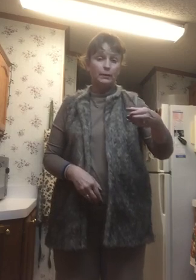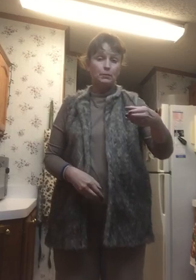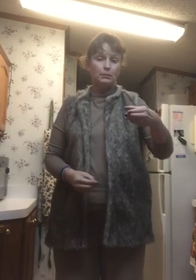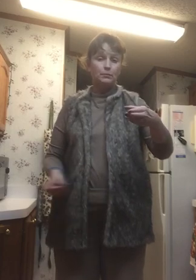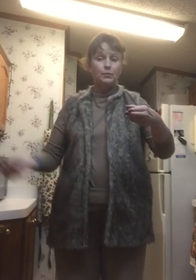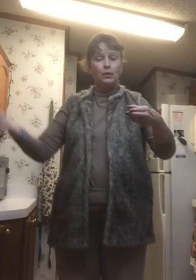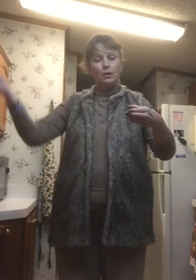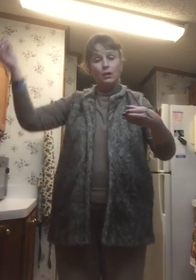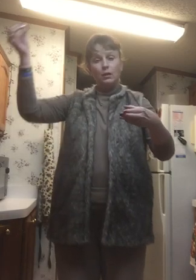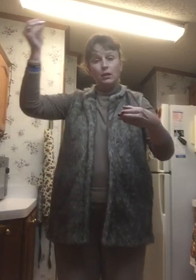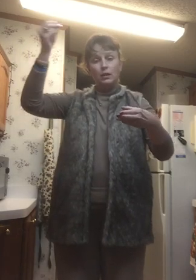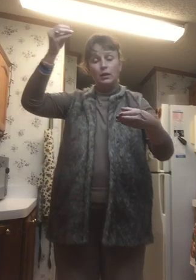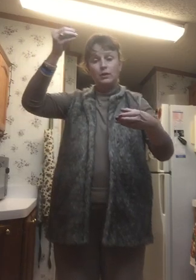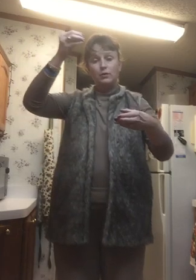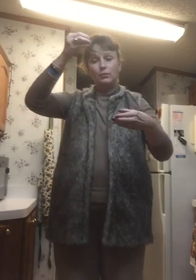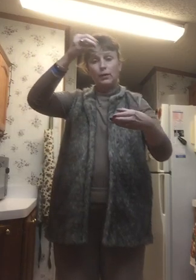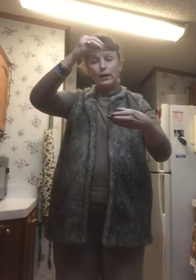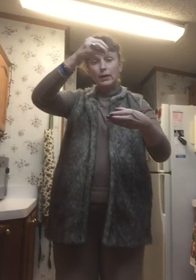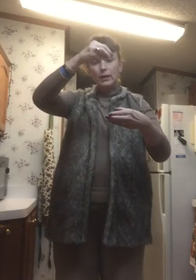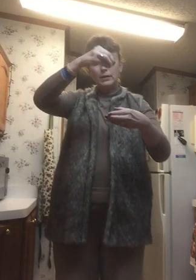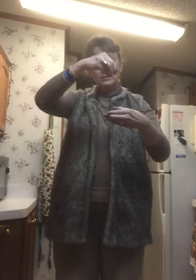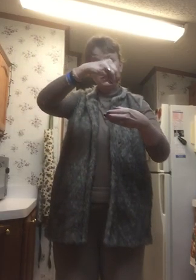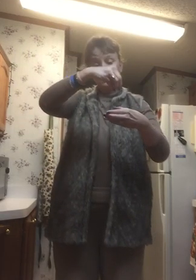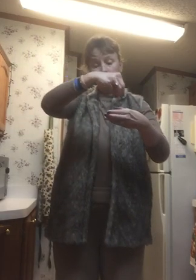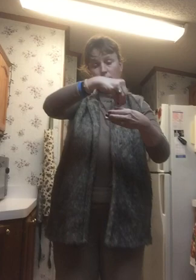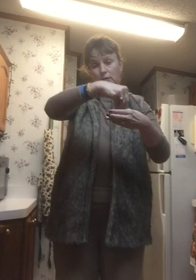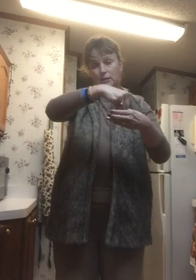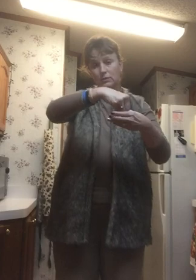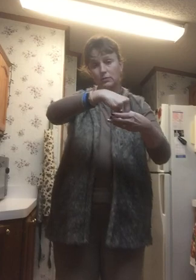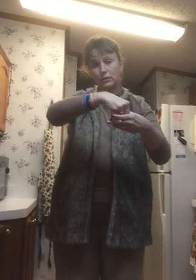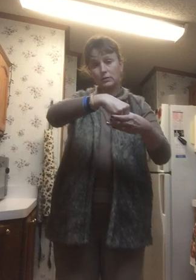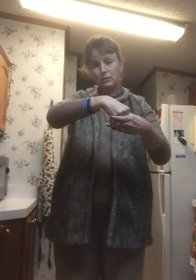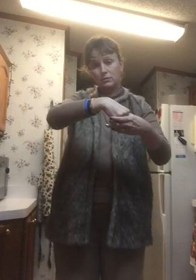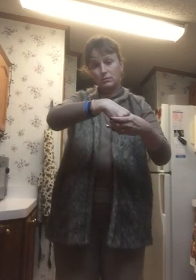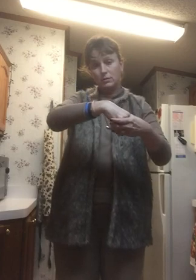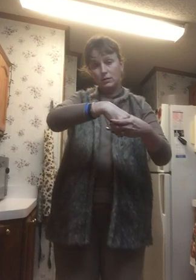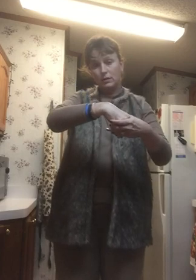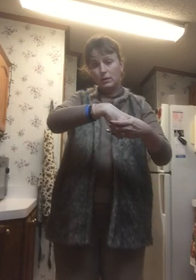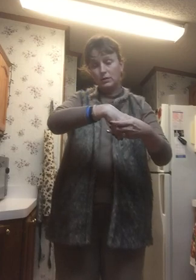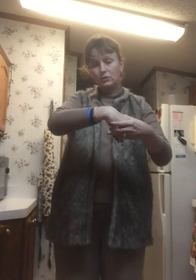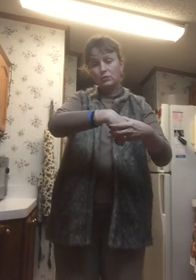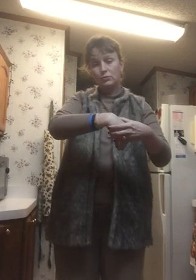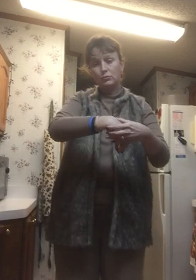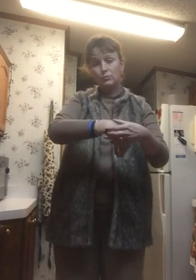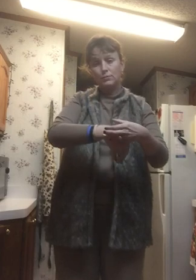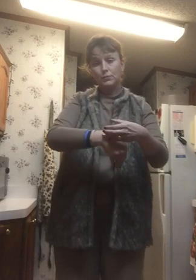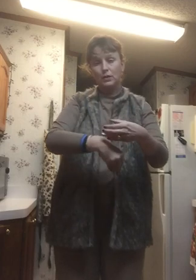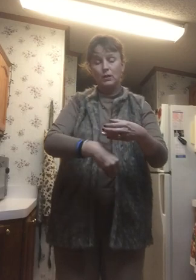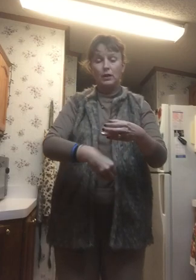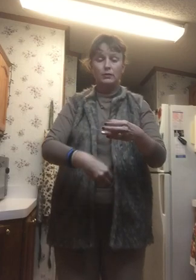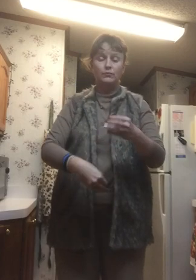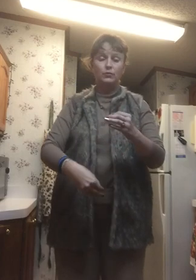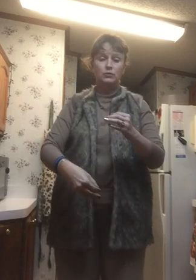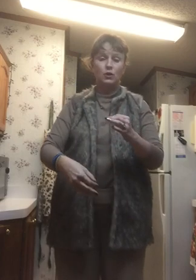cup, and your right hand goes into it, and then for